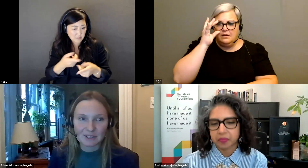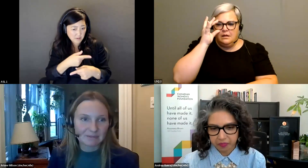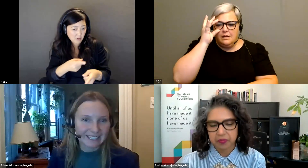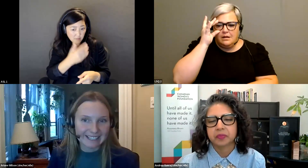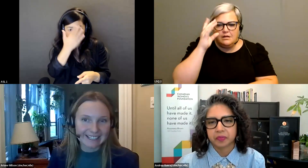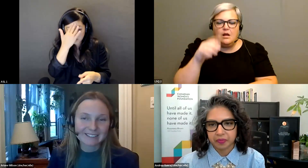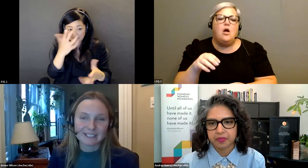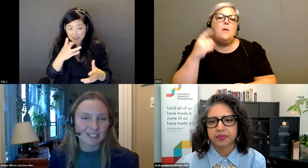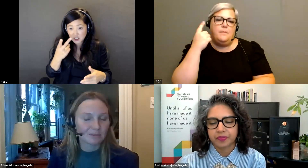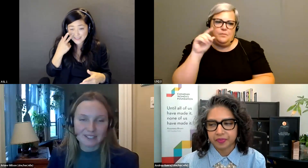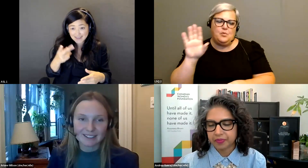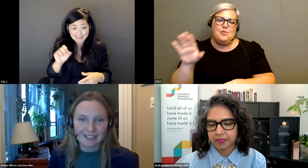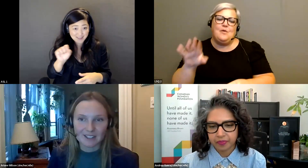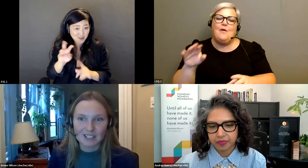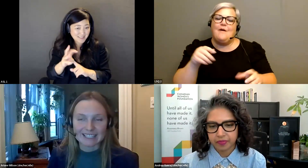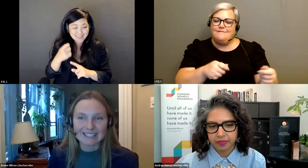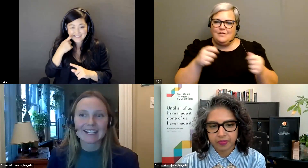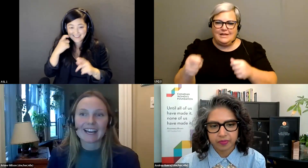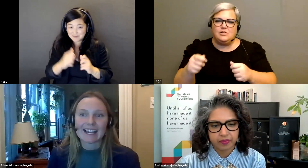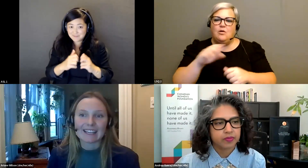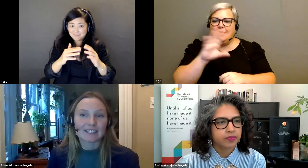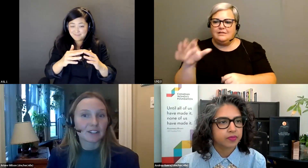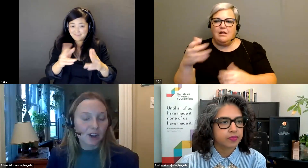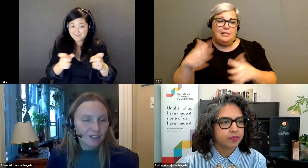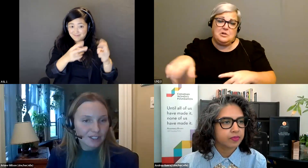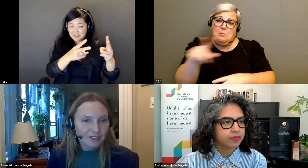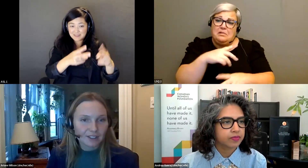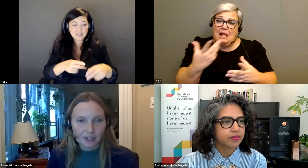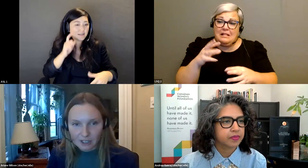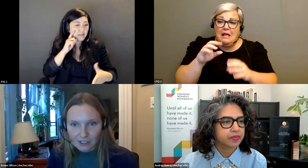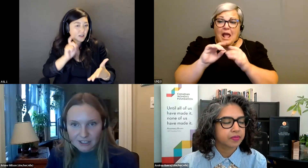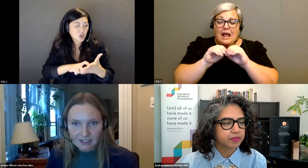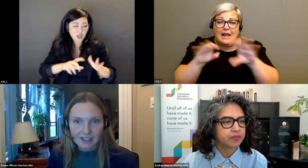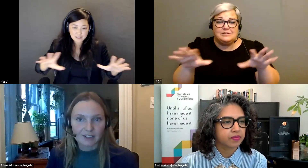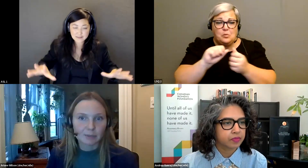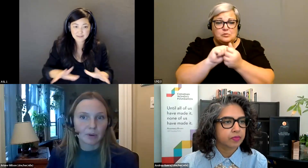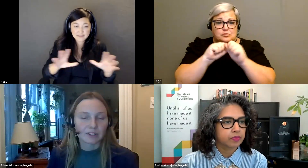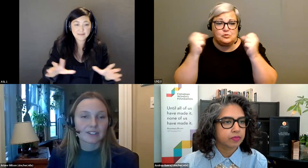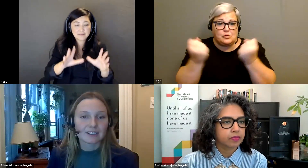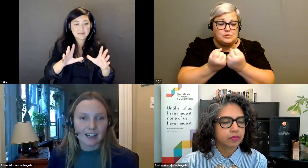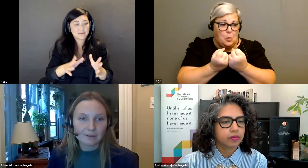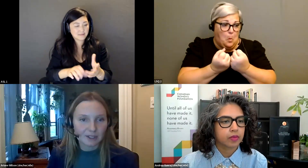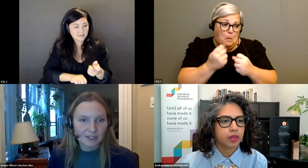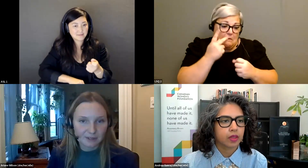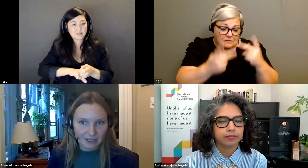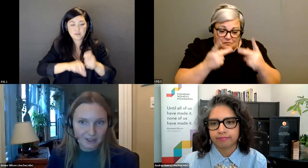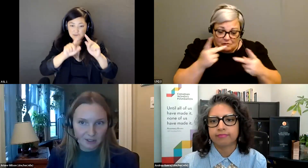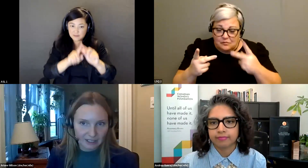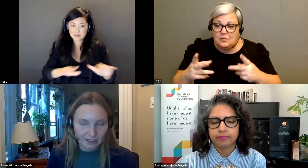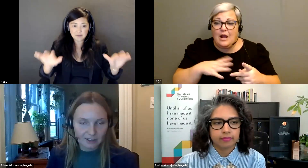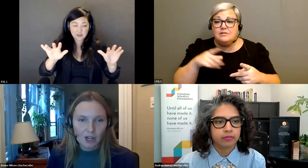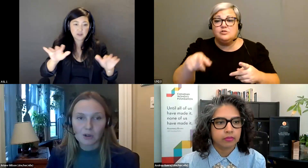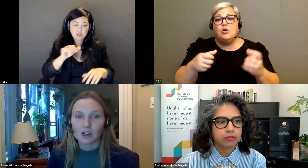on social media. We just recently launched it. It acknowledges, encourages, and supports diverse